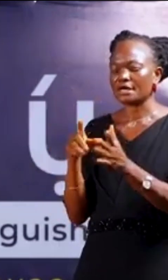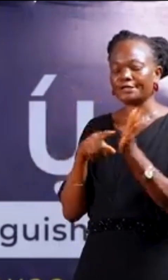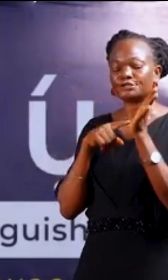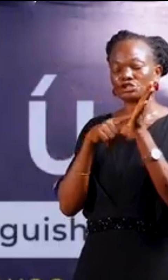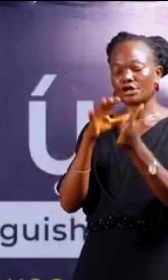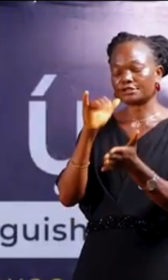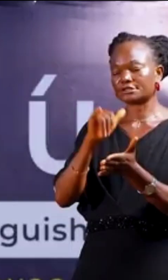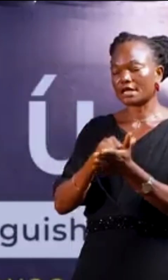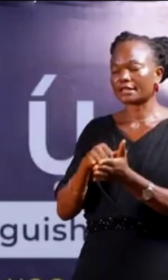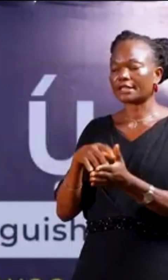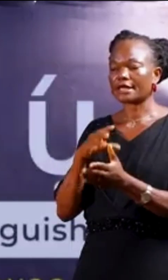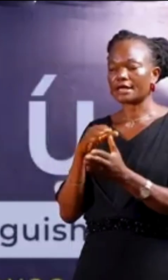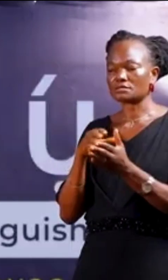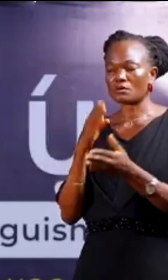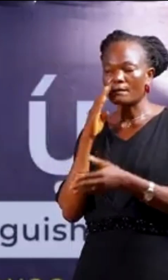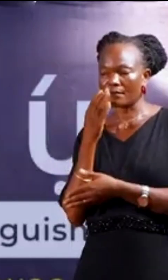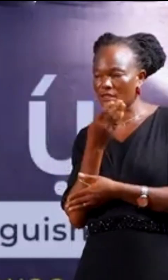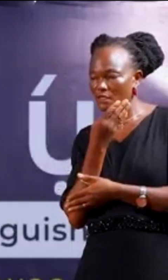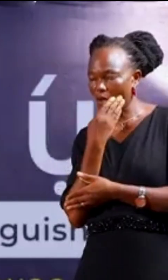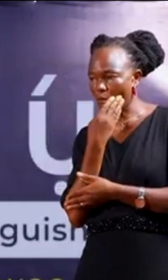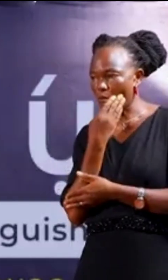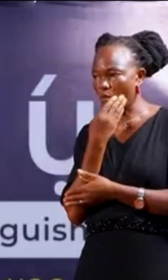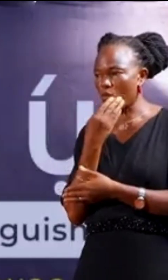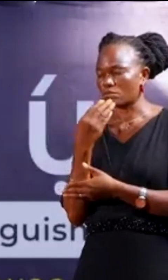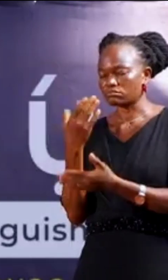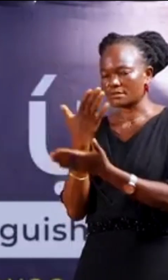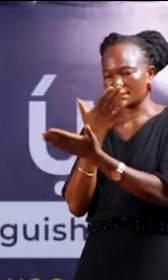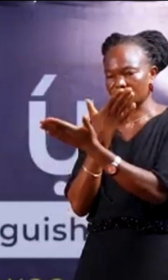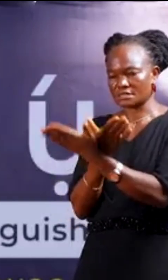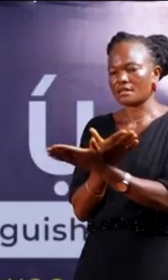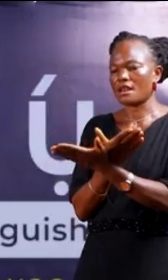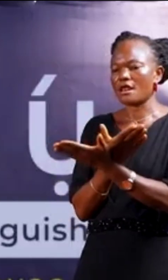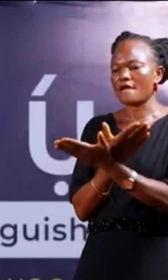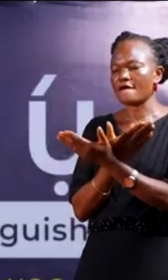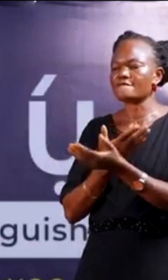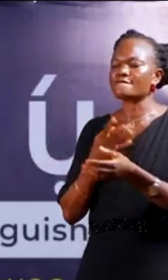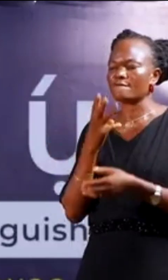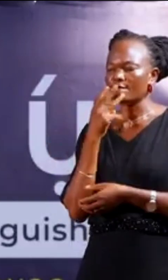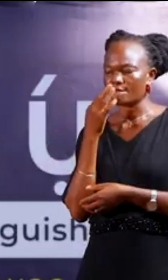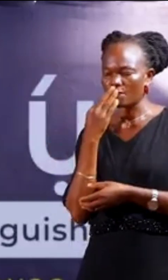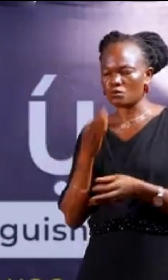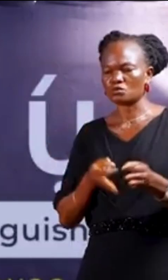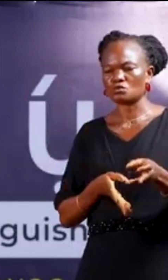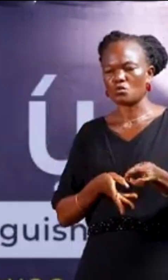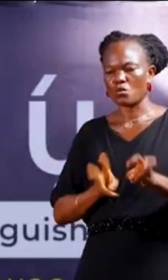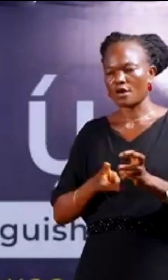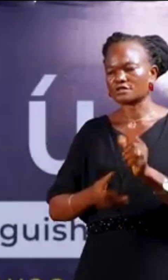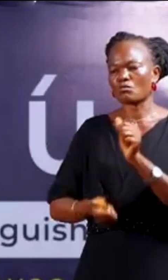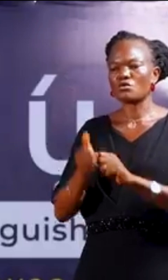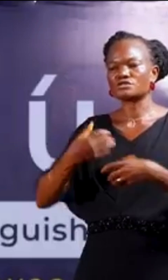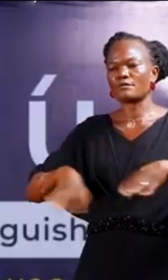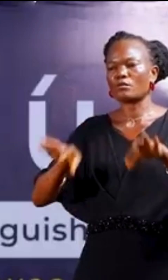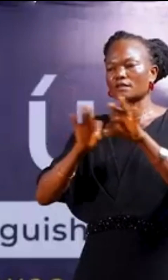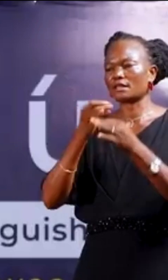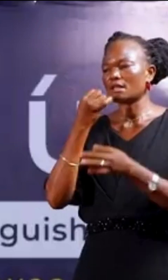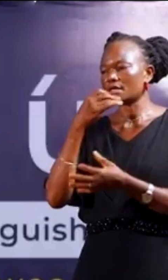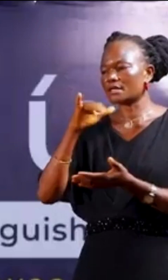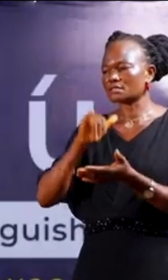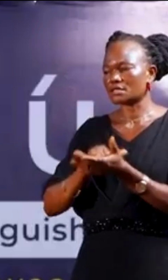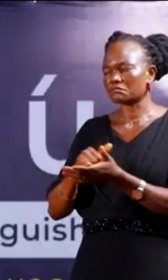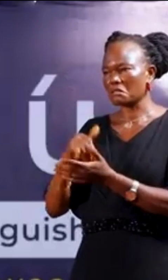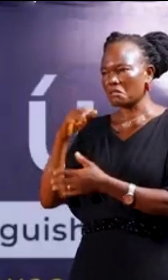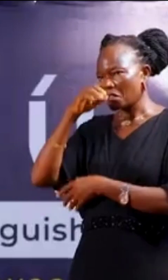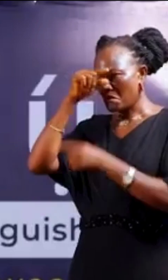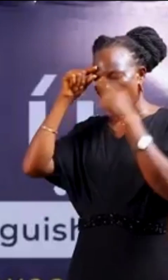indicate a strong Igbo presence in Anglophone slave foodways. Most importantly, were yams,